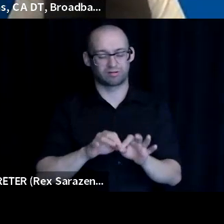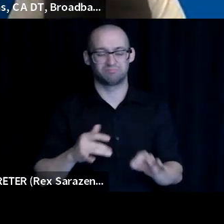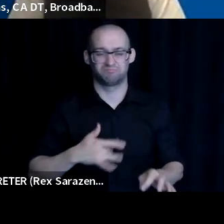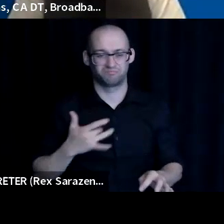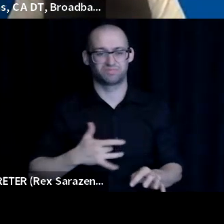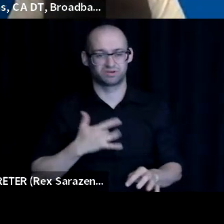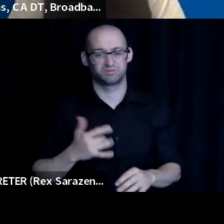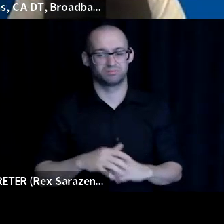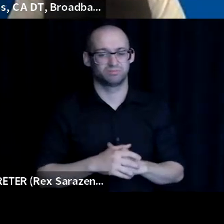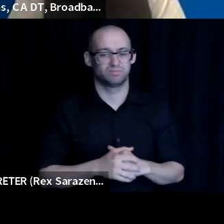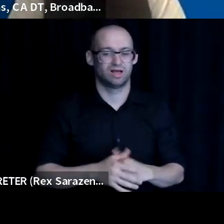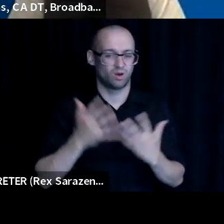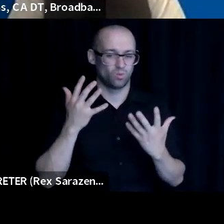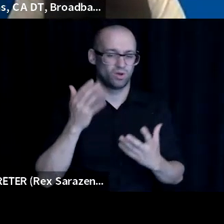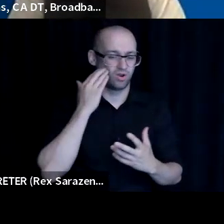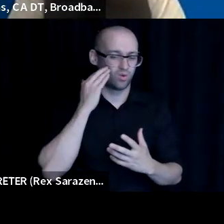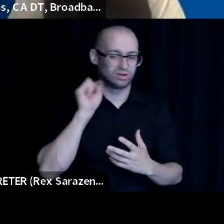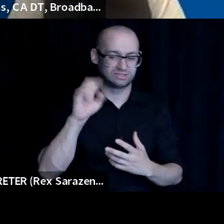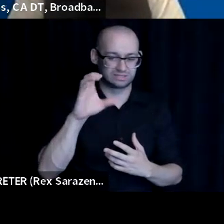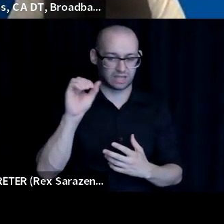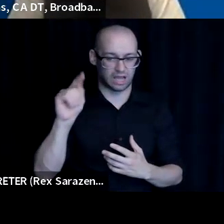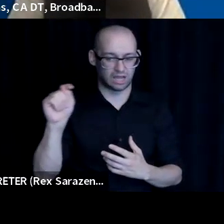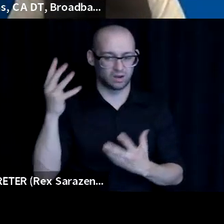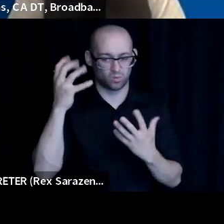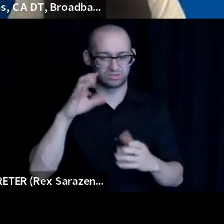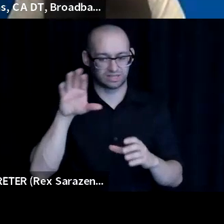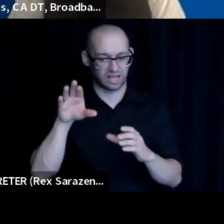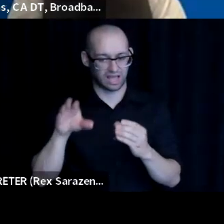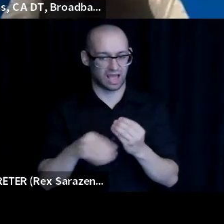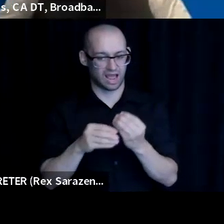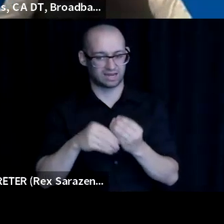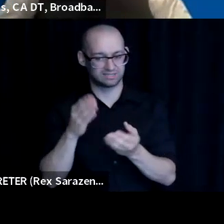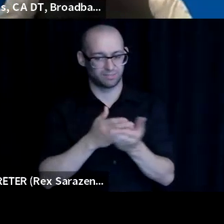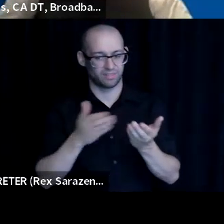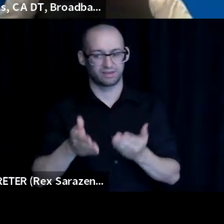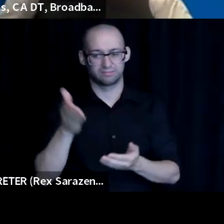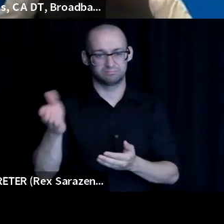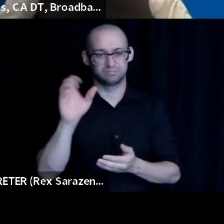that Scott wanted to add something, so Mr. Adams, if you will.